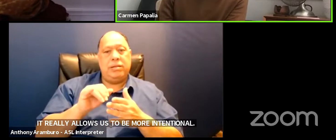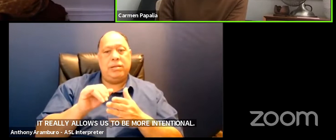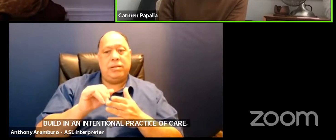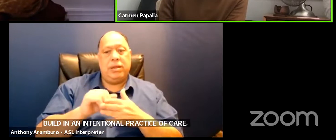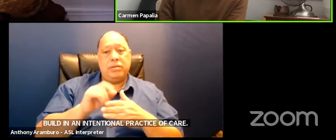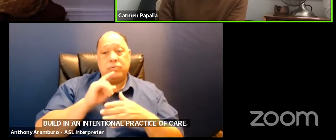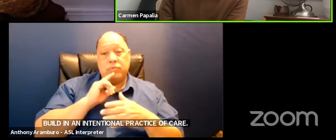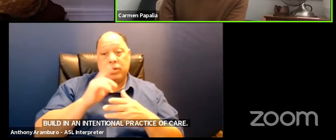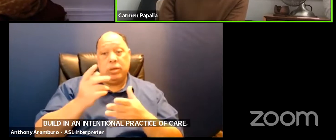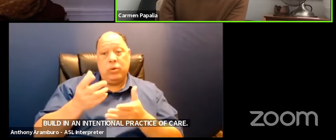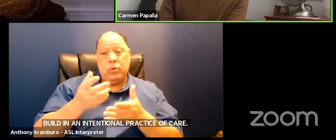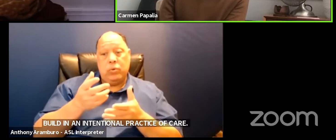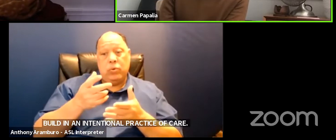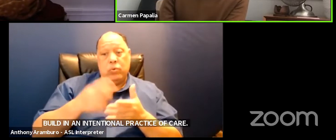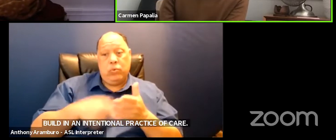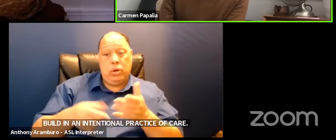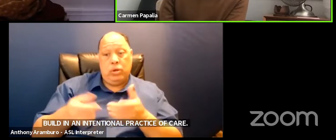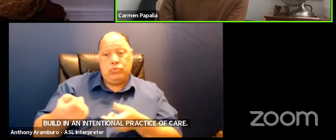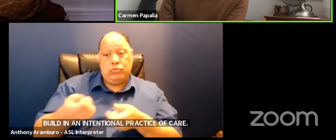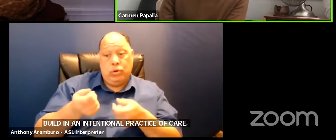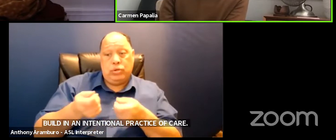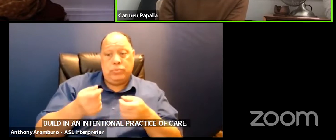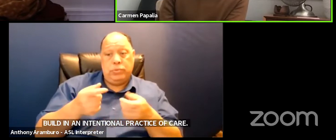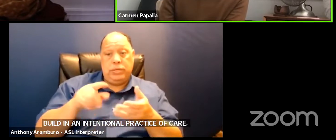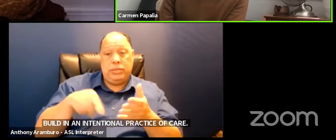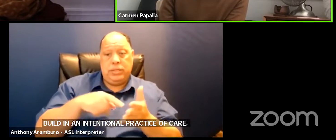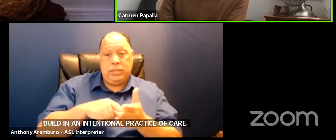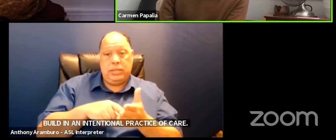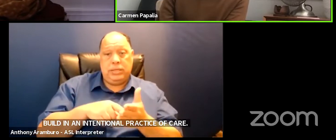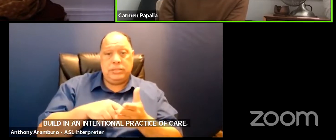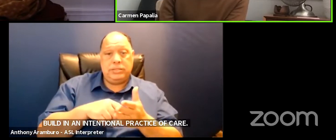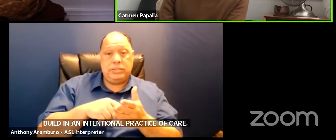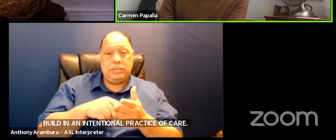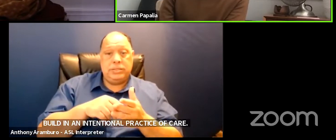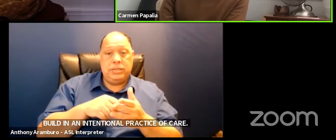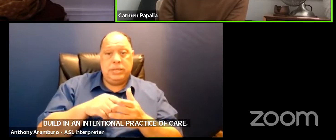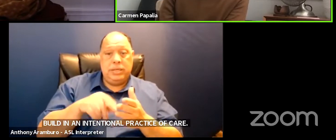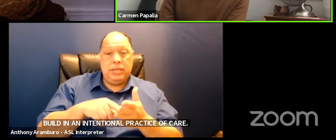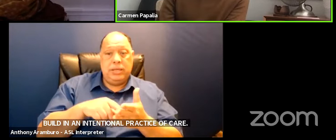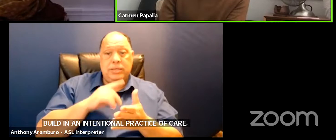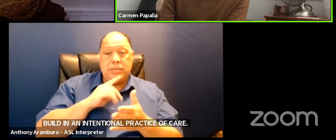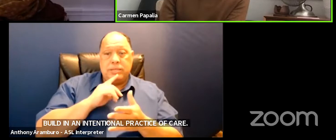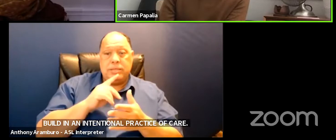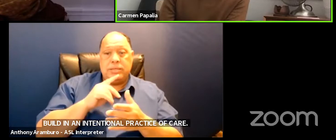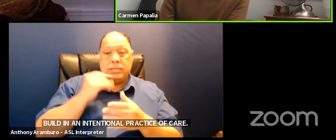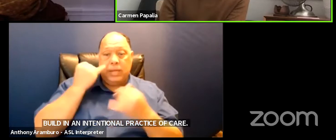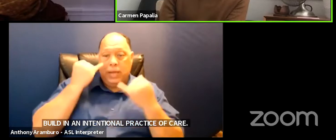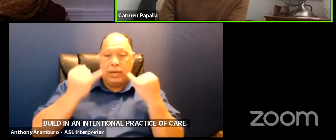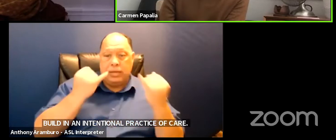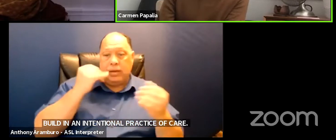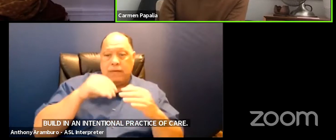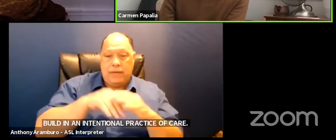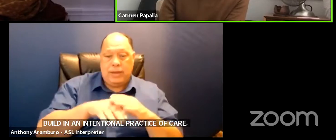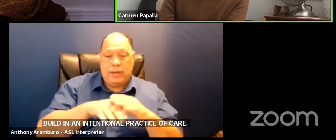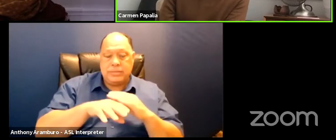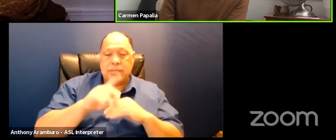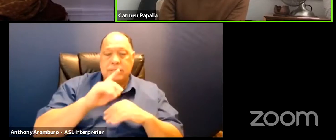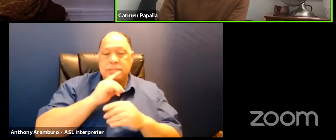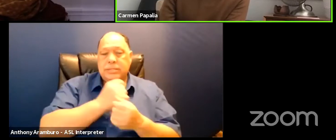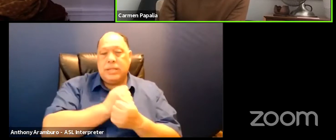what draws me to this, as well as Mia Mingus's idea of access is love as